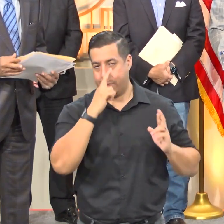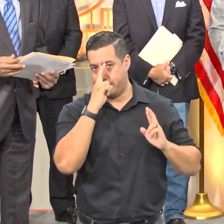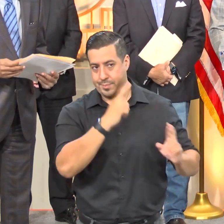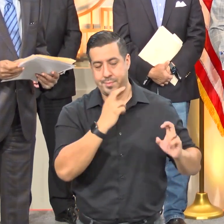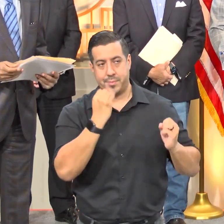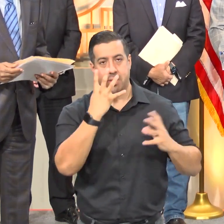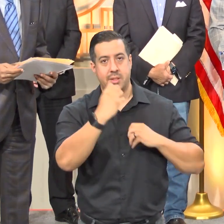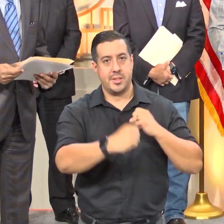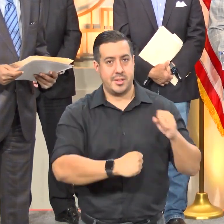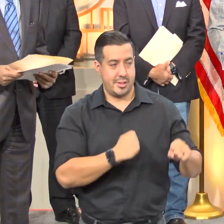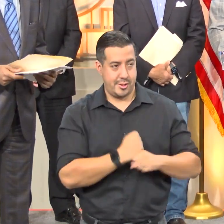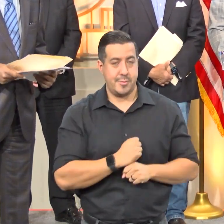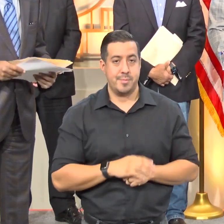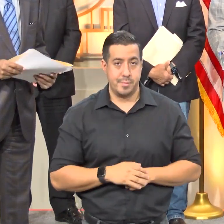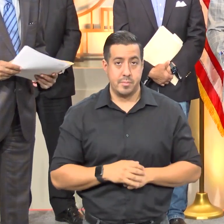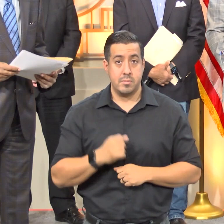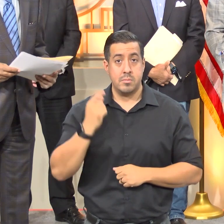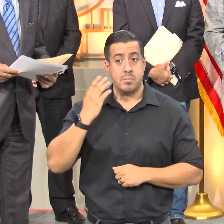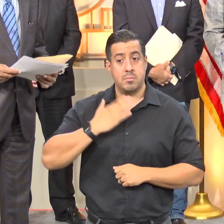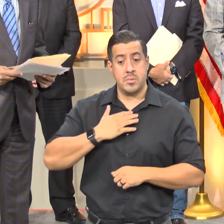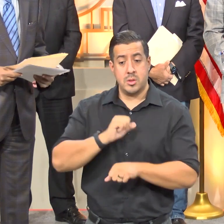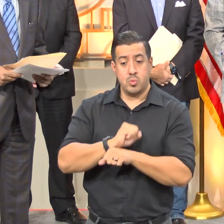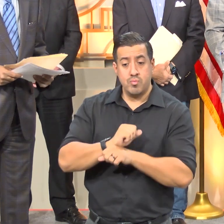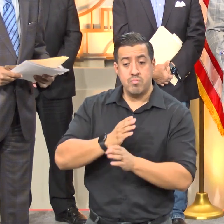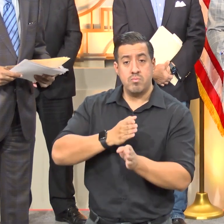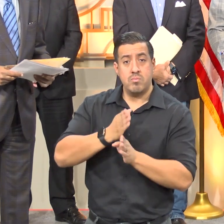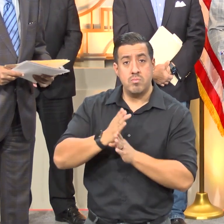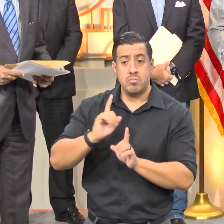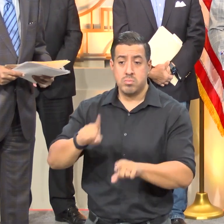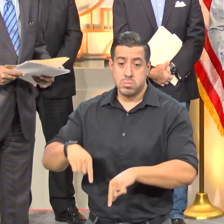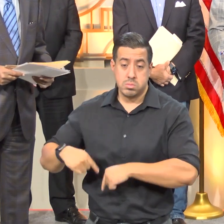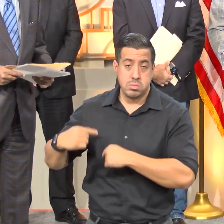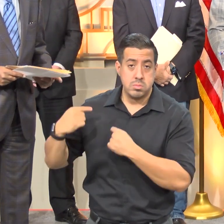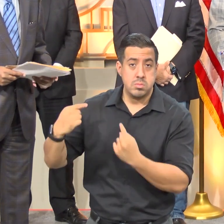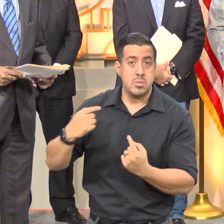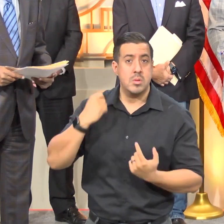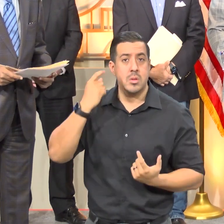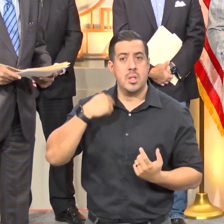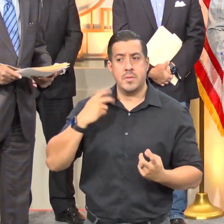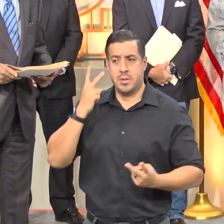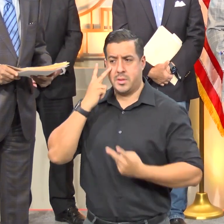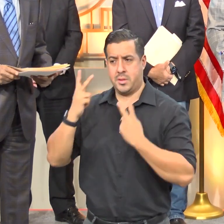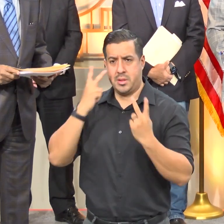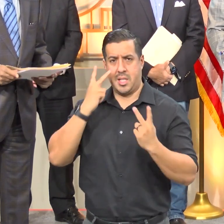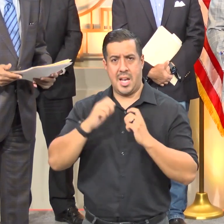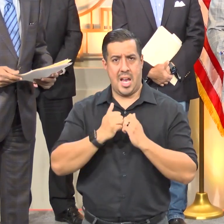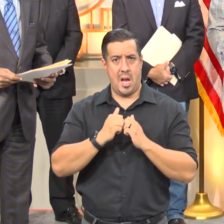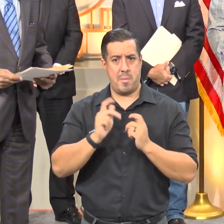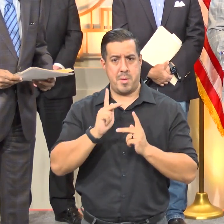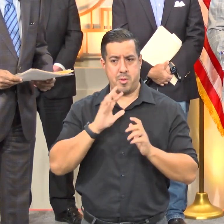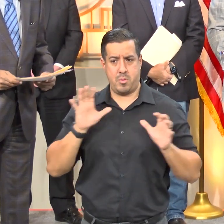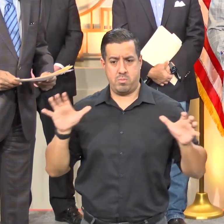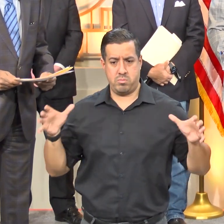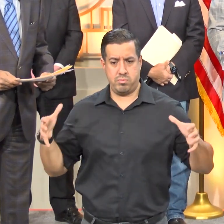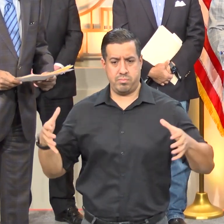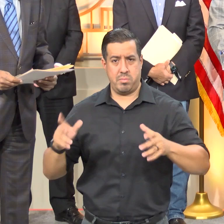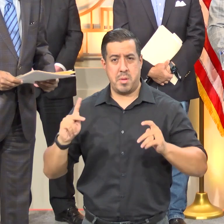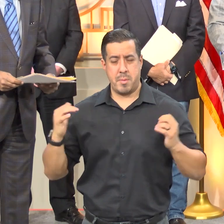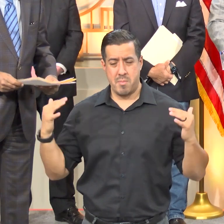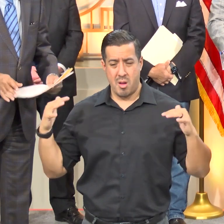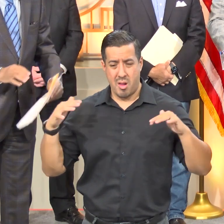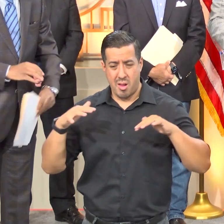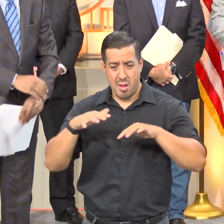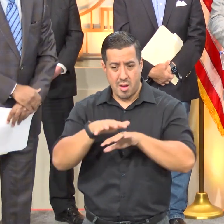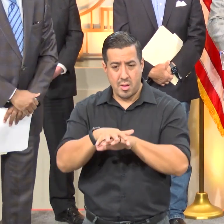years. Throughout my career in this events industry, I have seen how gathering people together in a